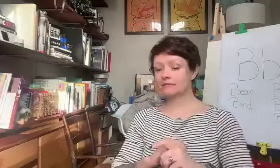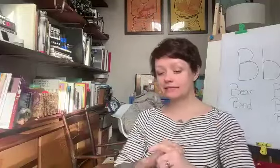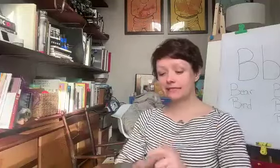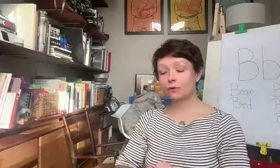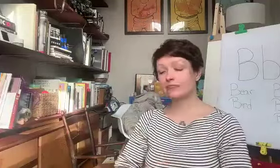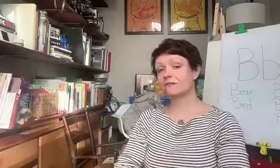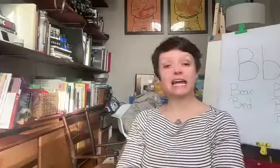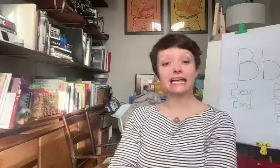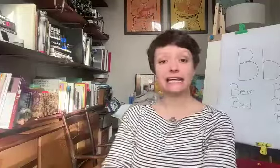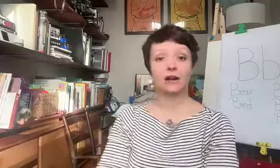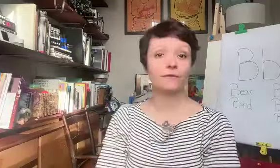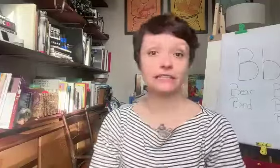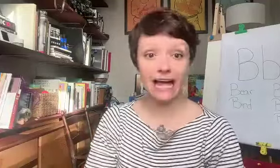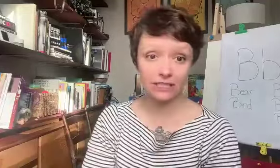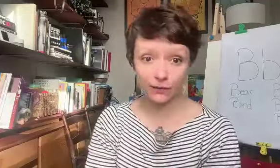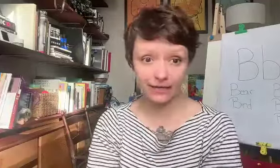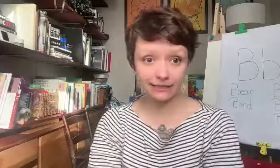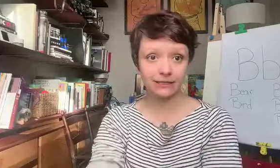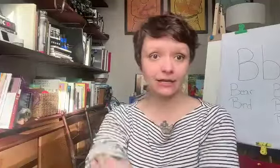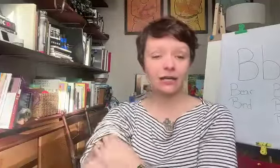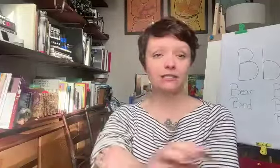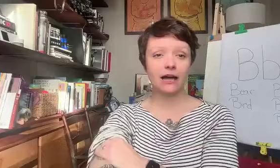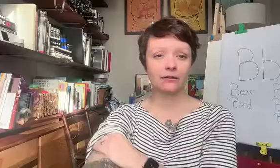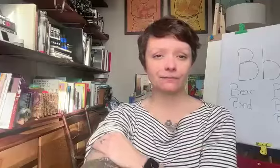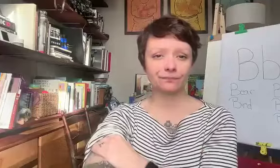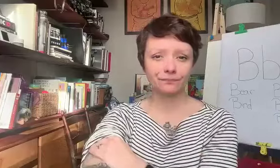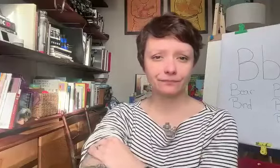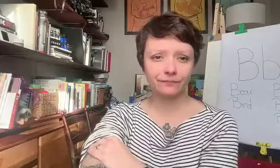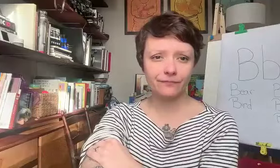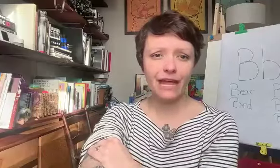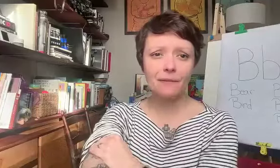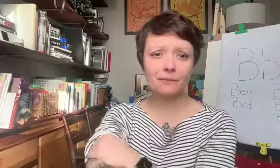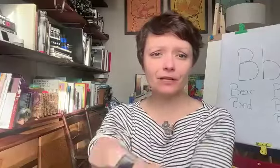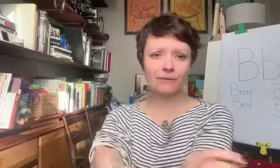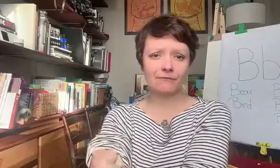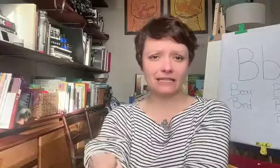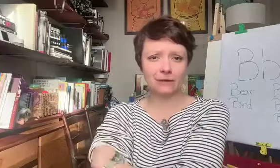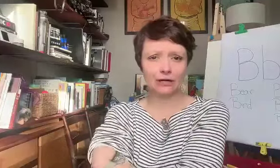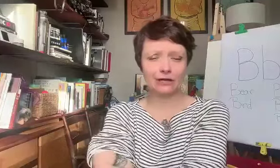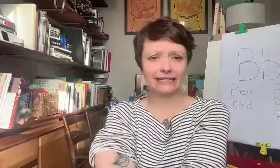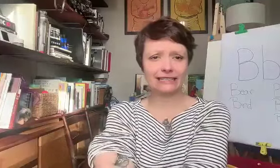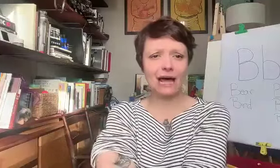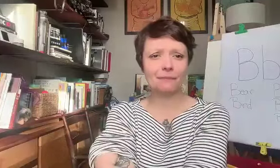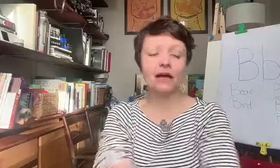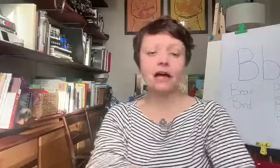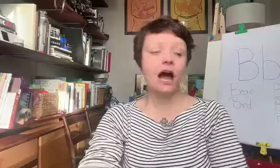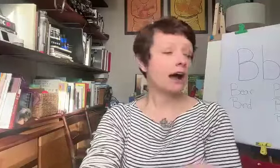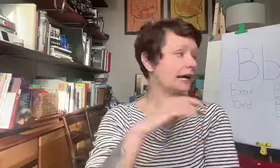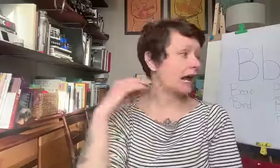to see what they have taken in over the last 20 minutes. So I'm going to pull up my friends who are currently at the top. All